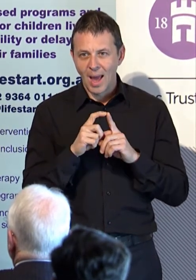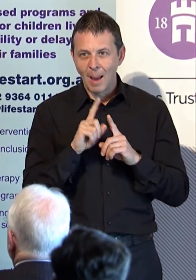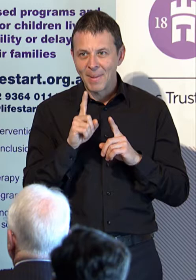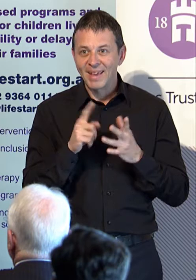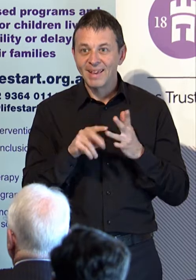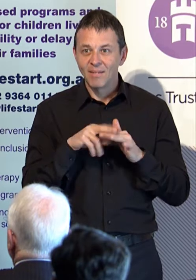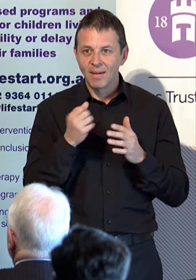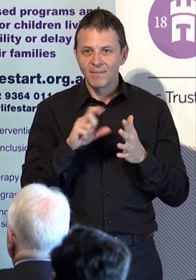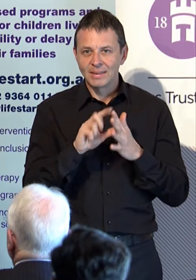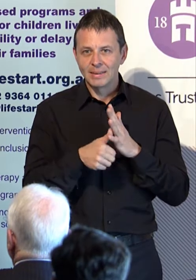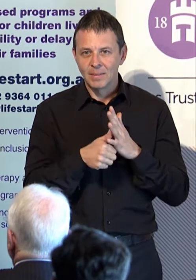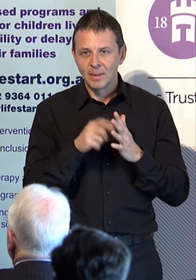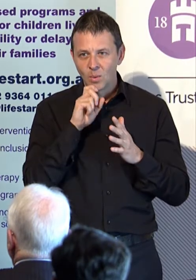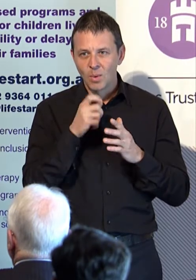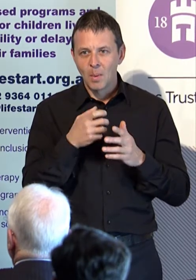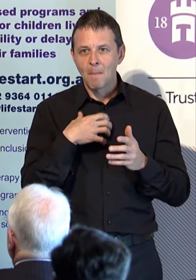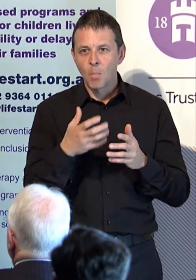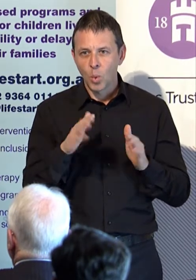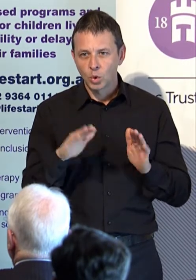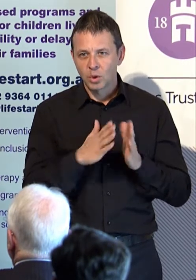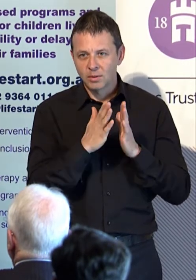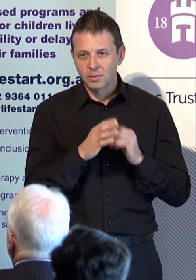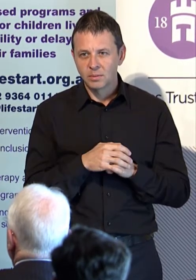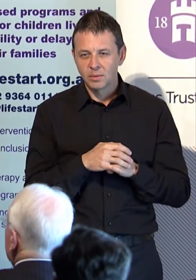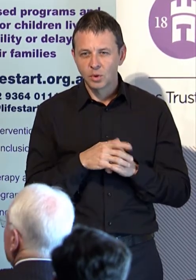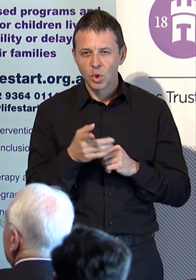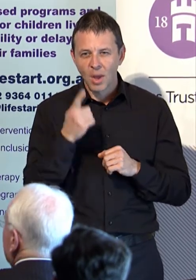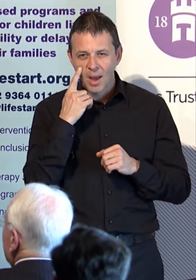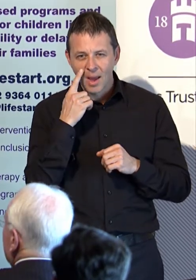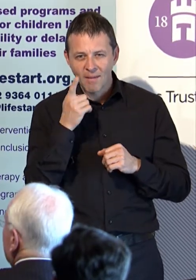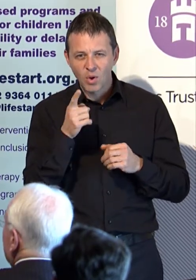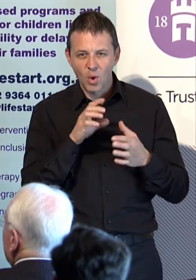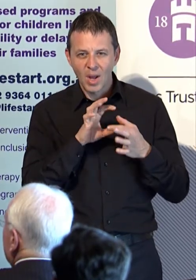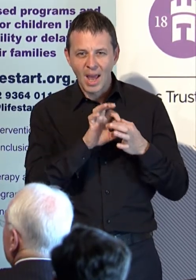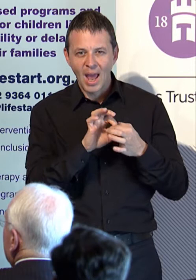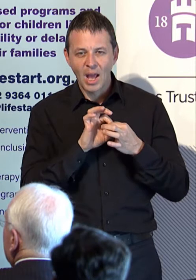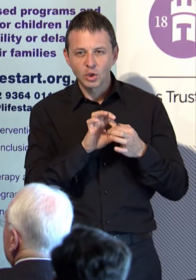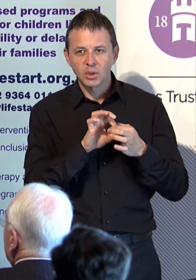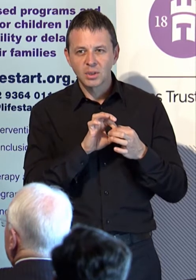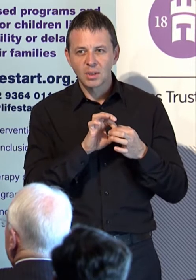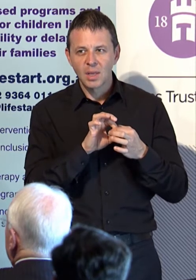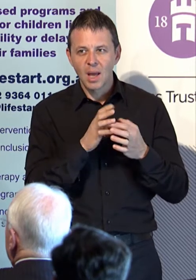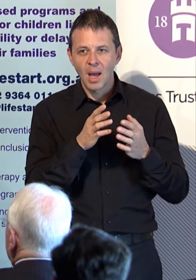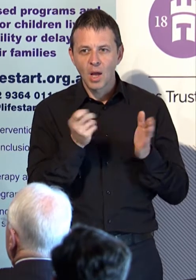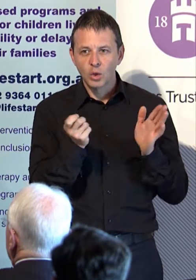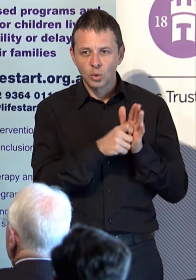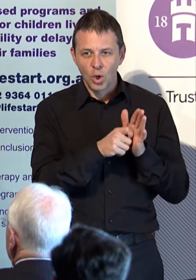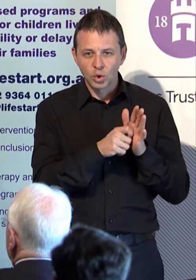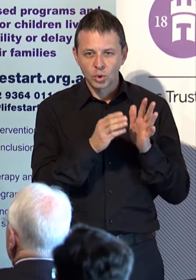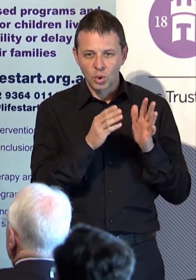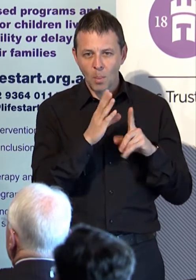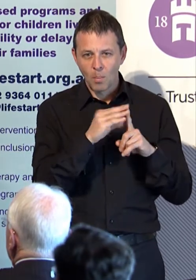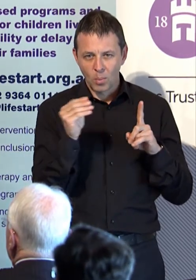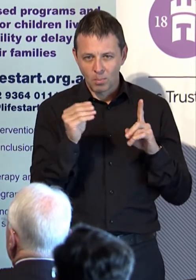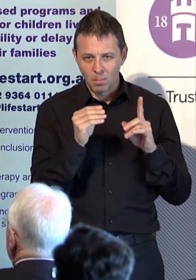bit harder. So we looked at an engaged philanthropy model. The Trust Company came back and... I'm just going to drop that a little bit. The